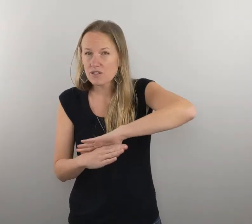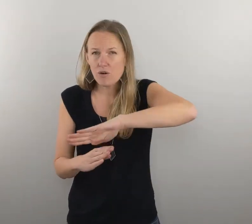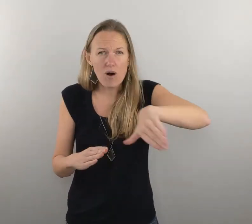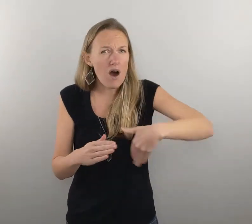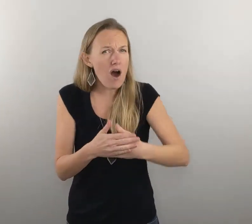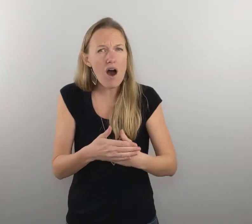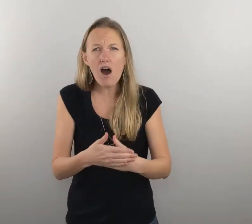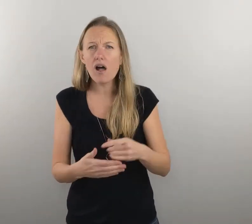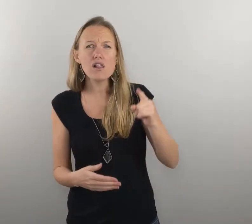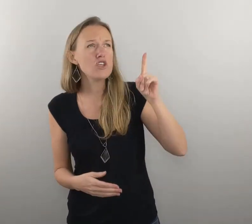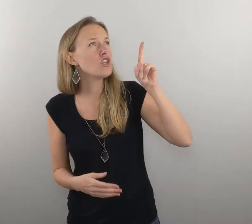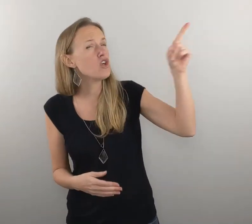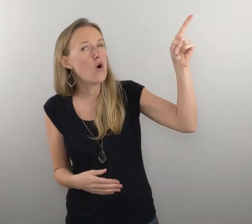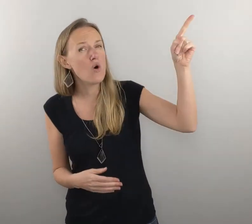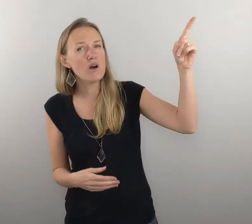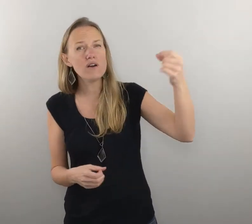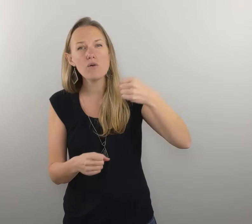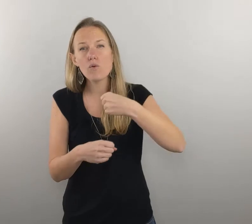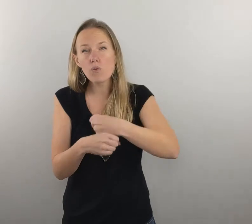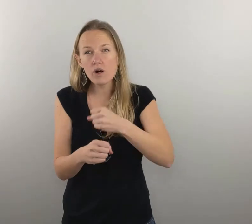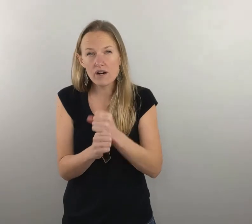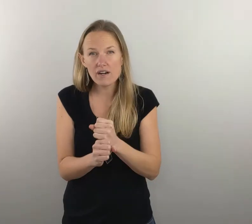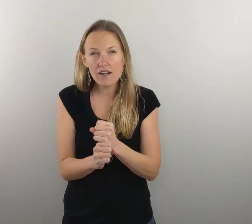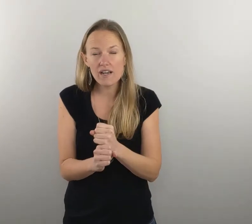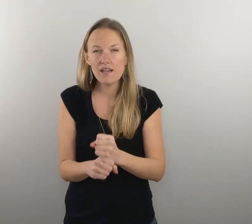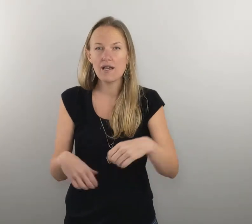So all your work